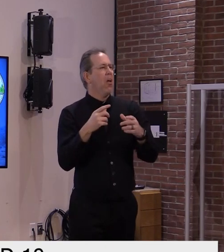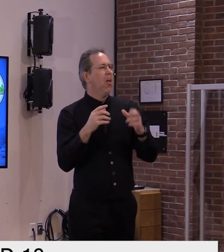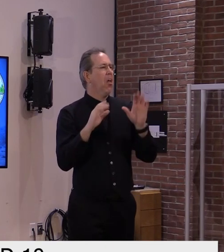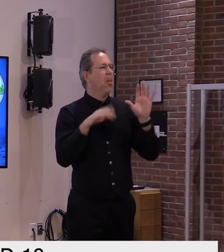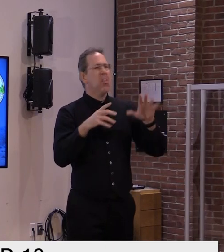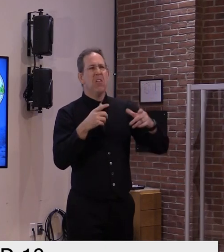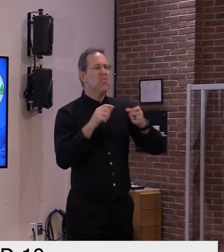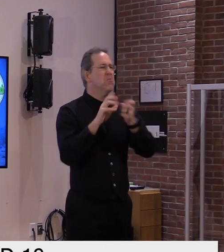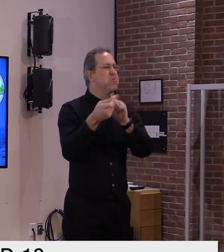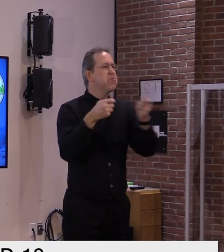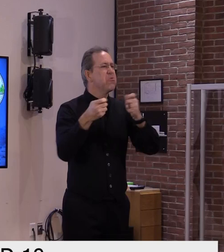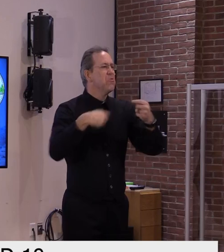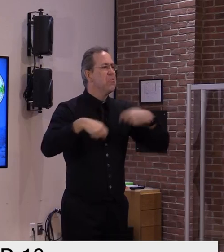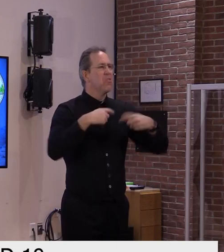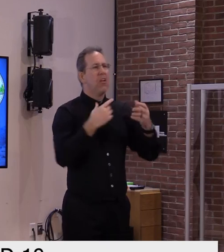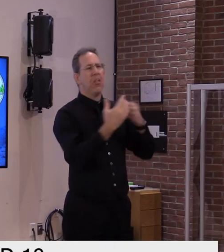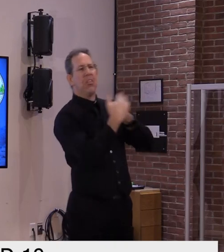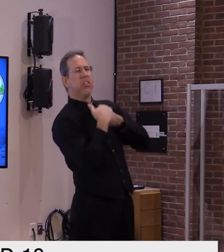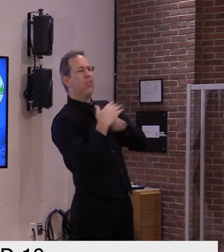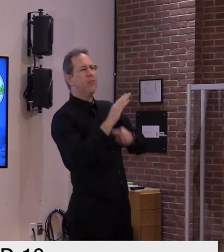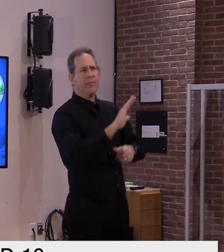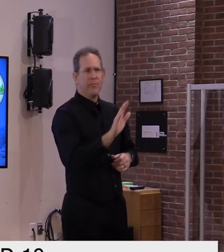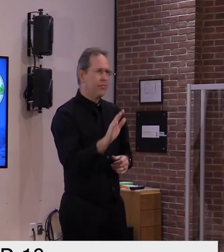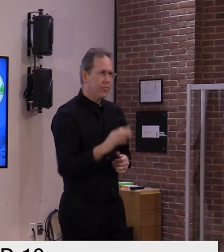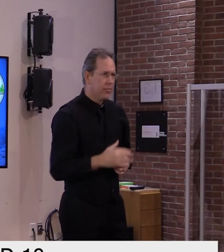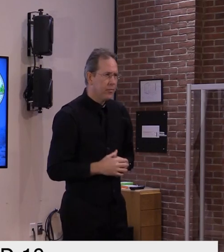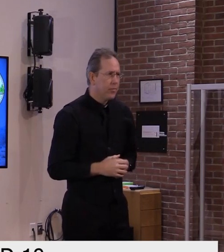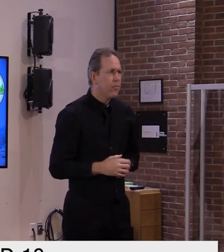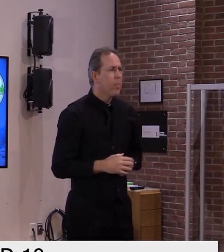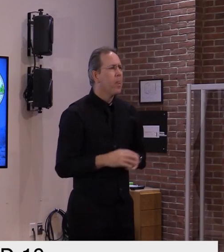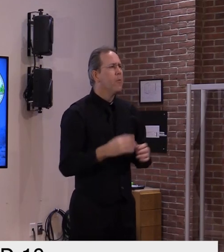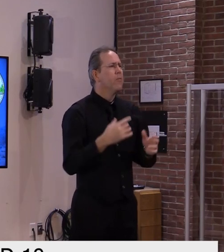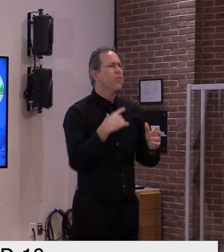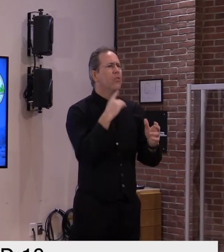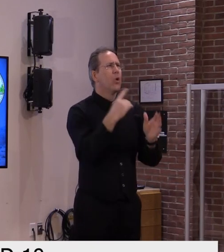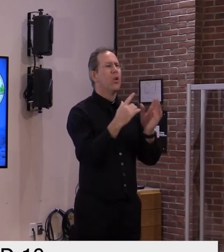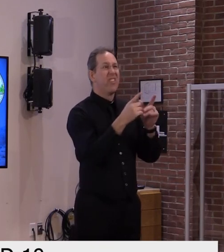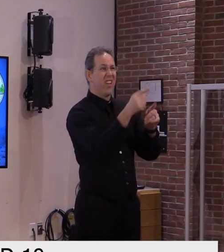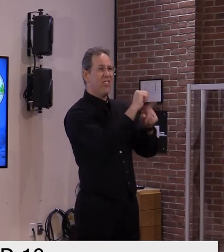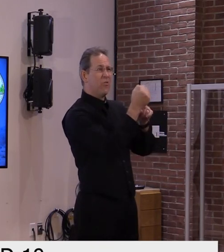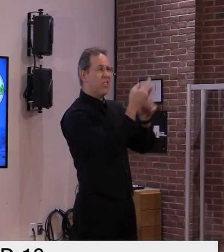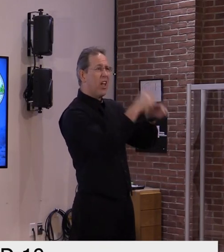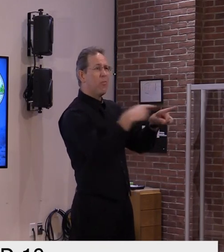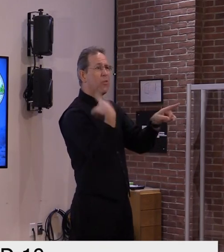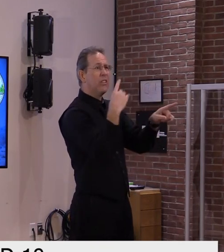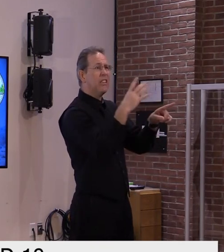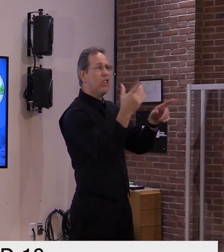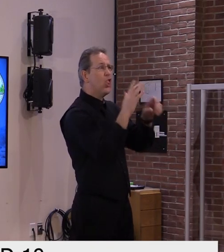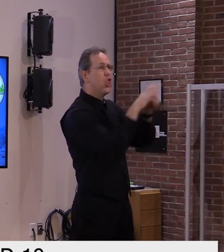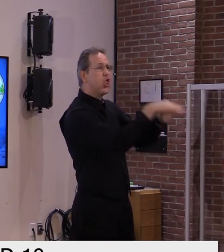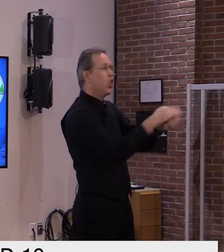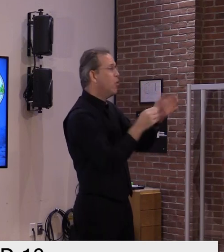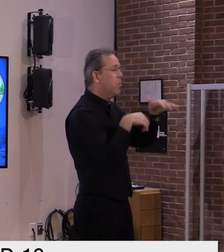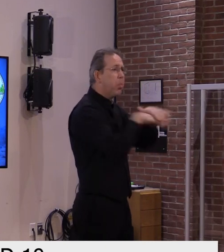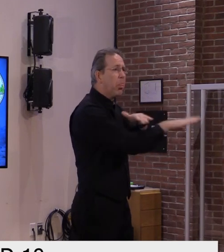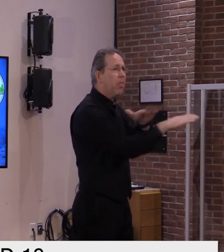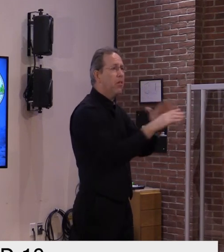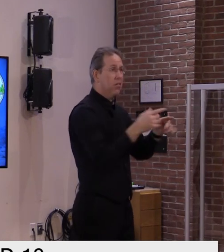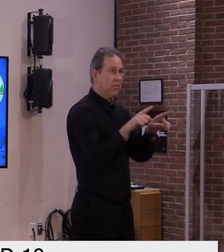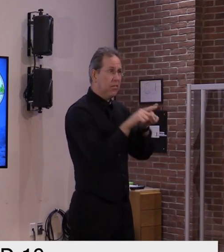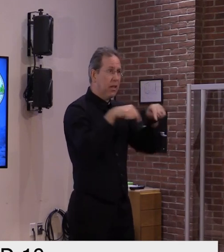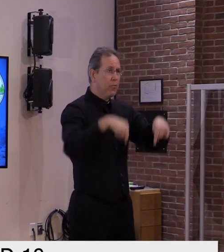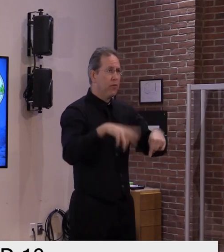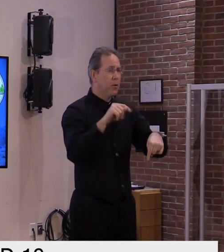groups that are planning these protests throughout our nation to undermine our democracy, to overthrow the